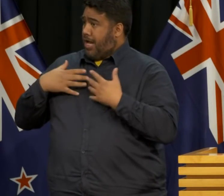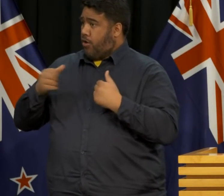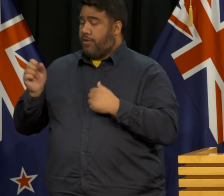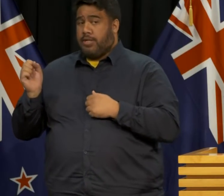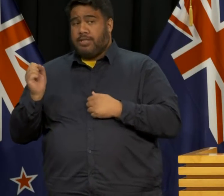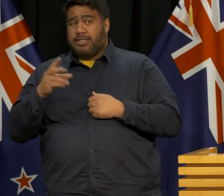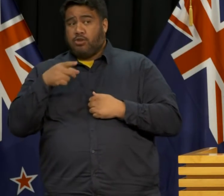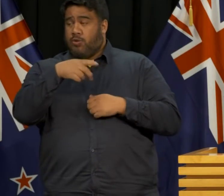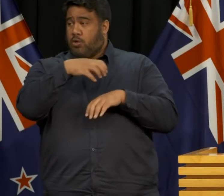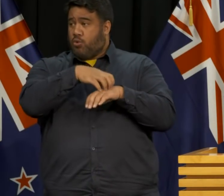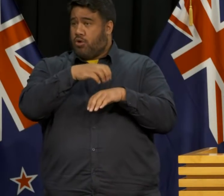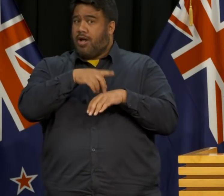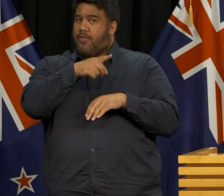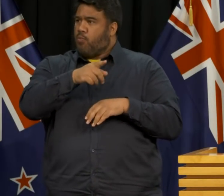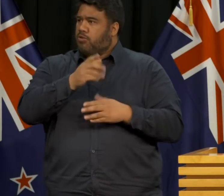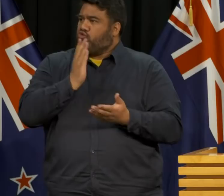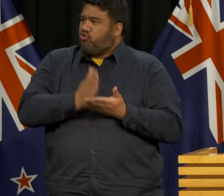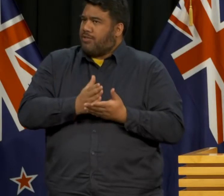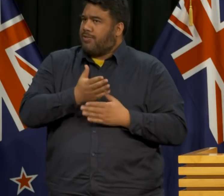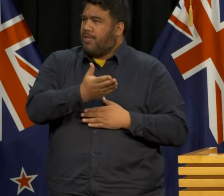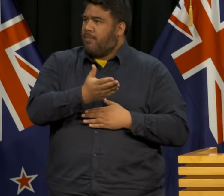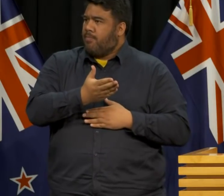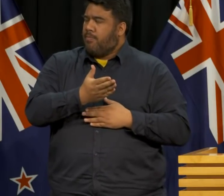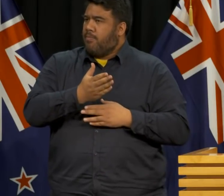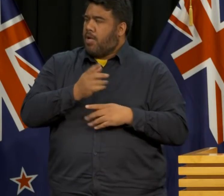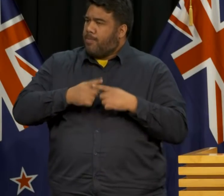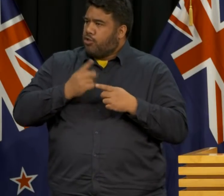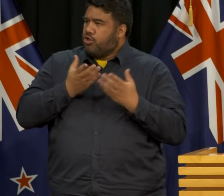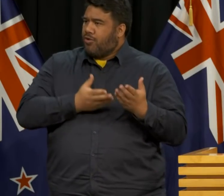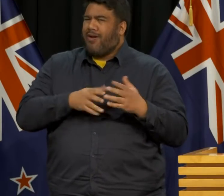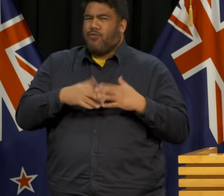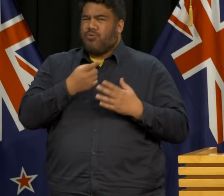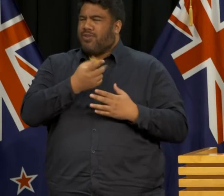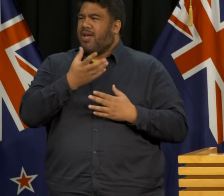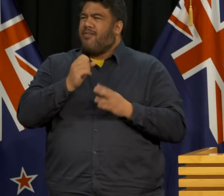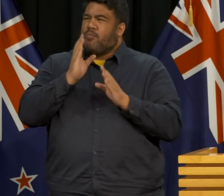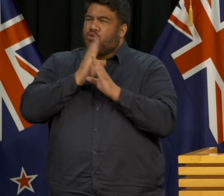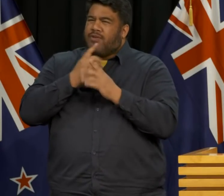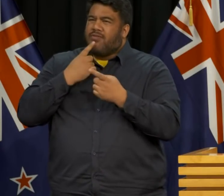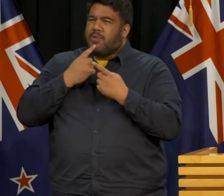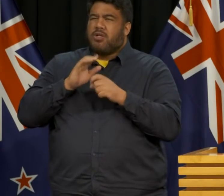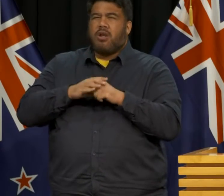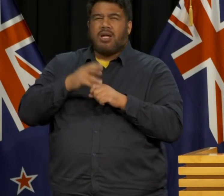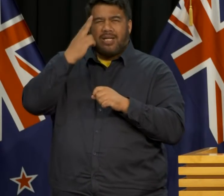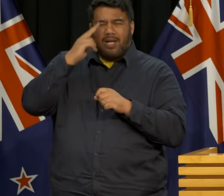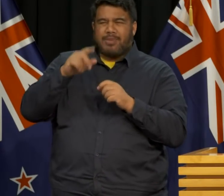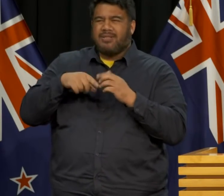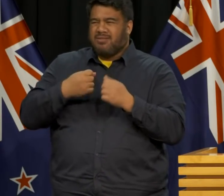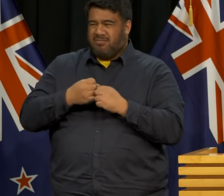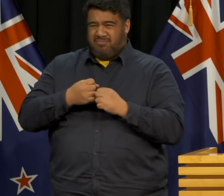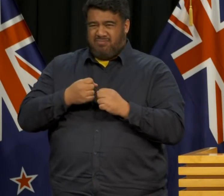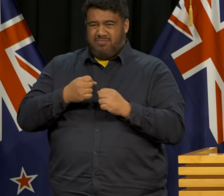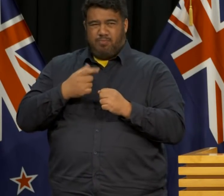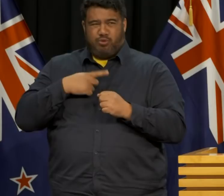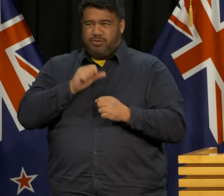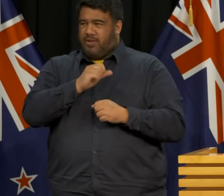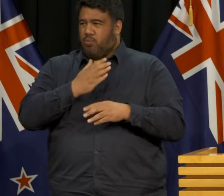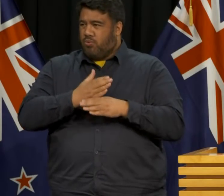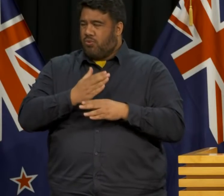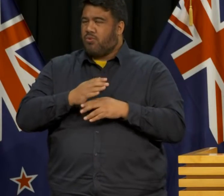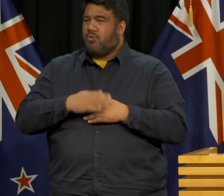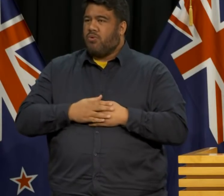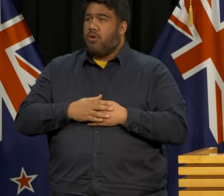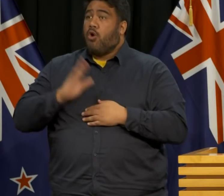trusted emergency service. They will have people's private and confidential health information because of the nature of work that they do, and every